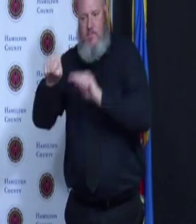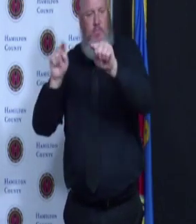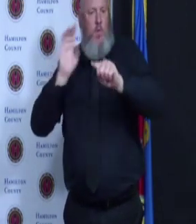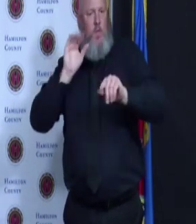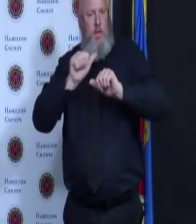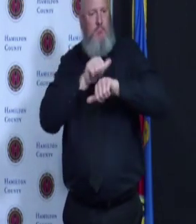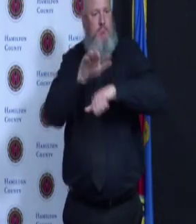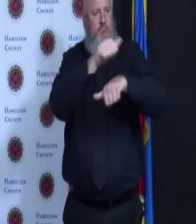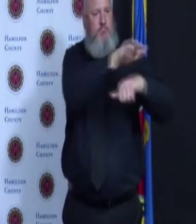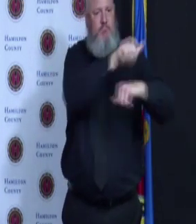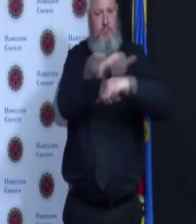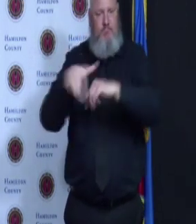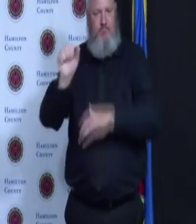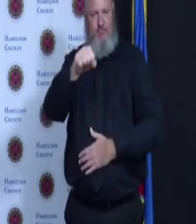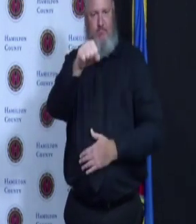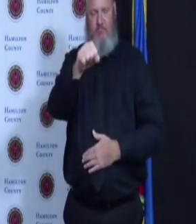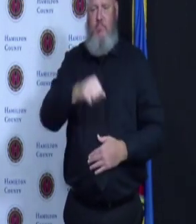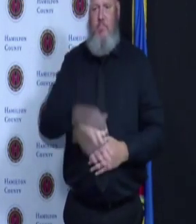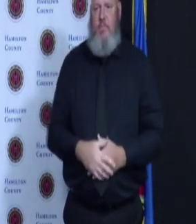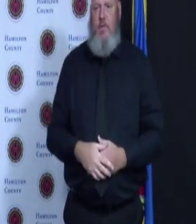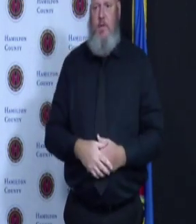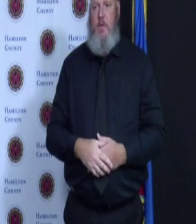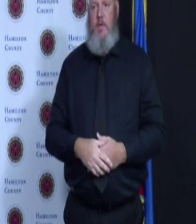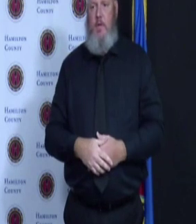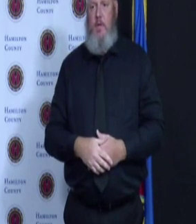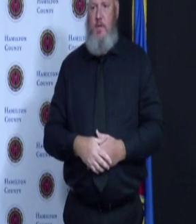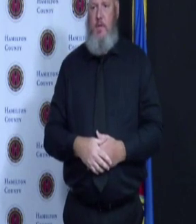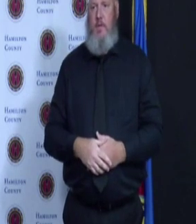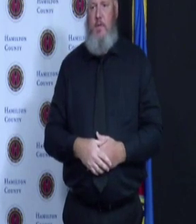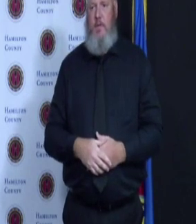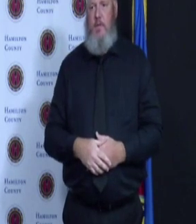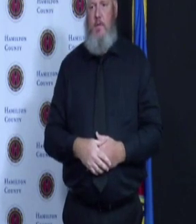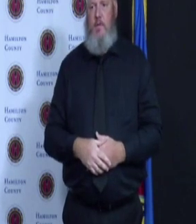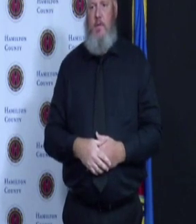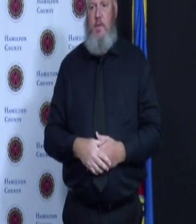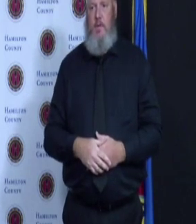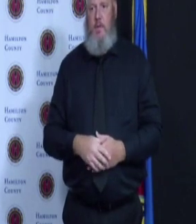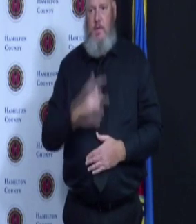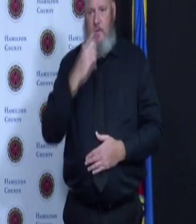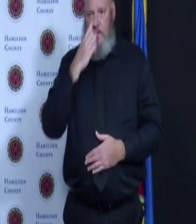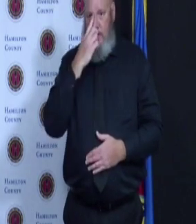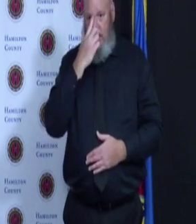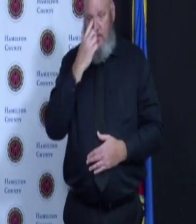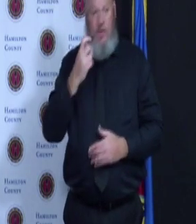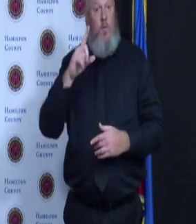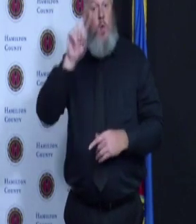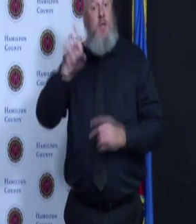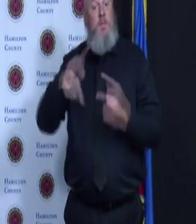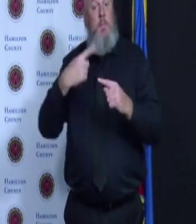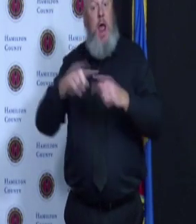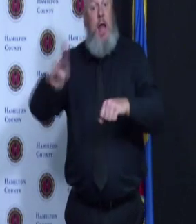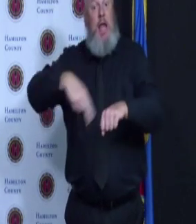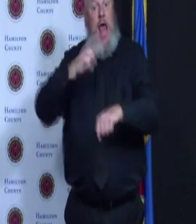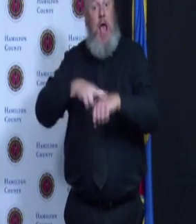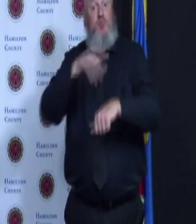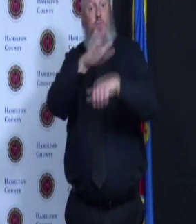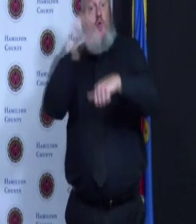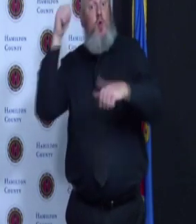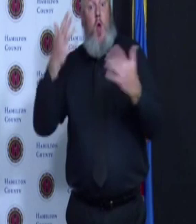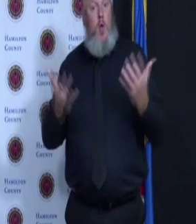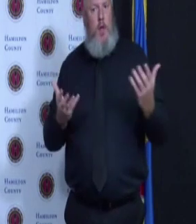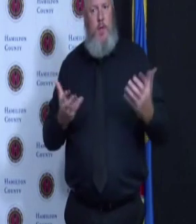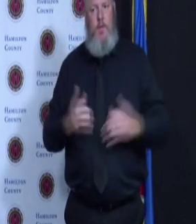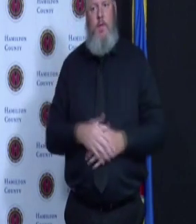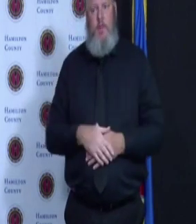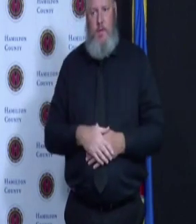in discussion. That national call has not gone out yet in Ohio, but is always a possibility. How do you ensure,